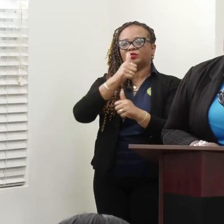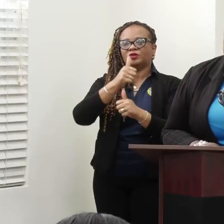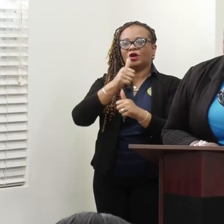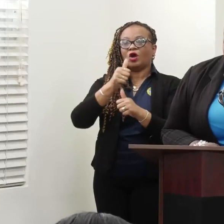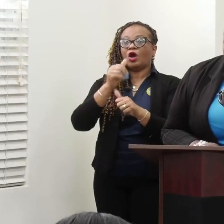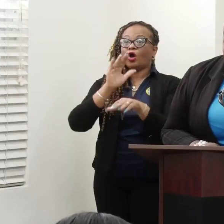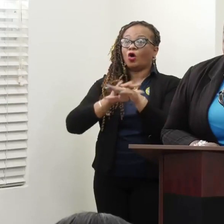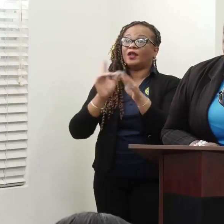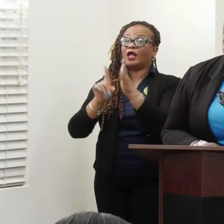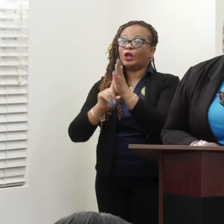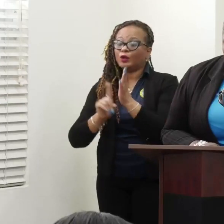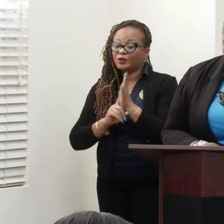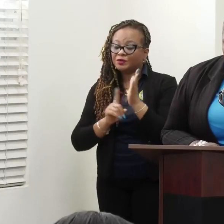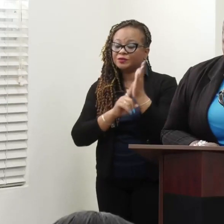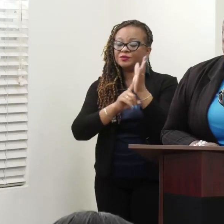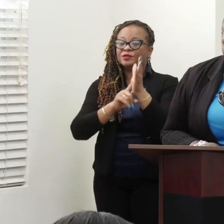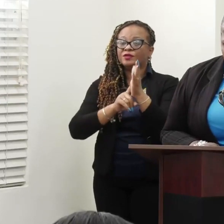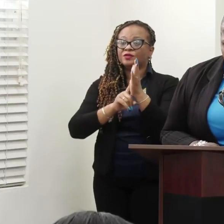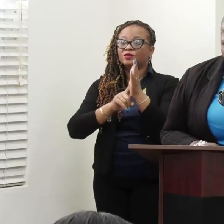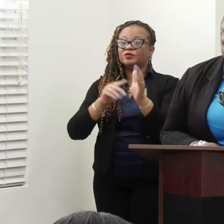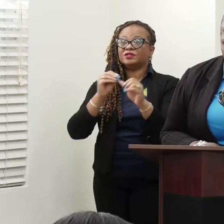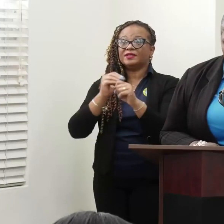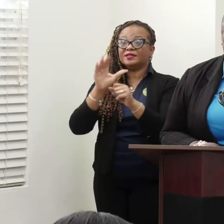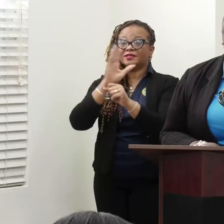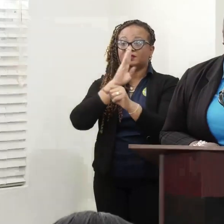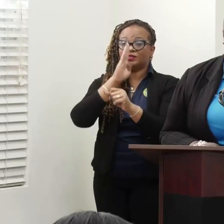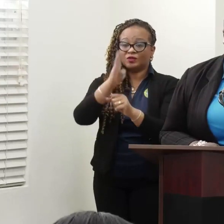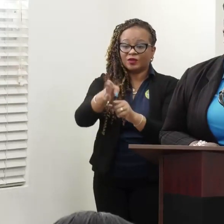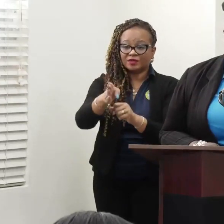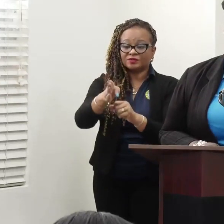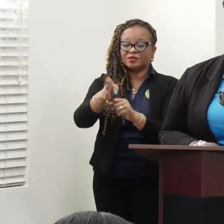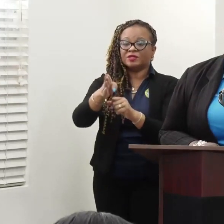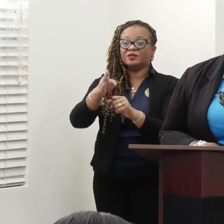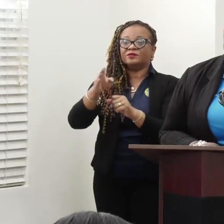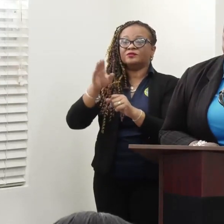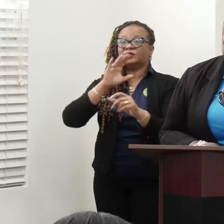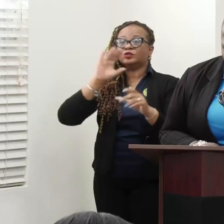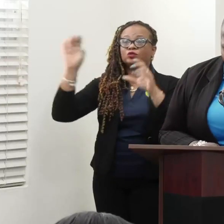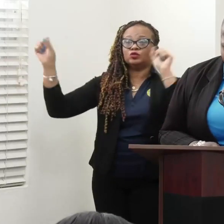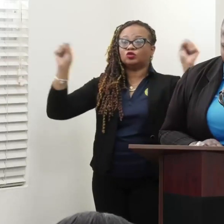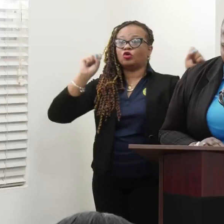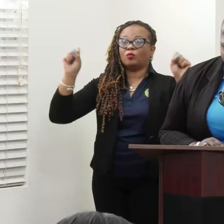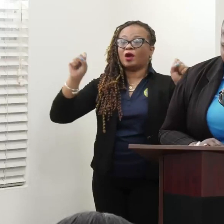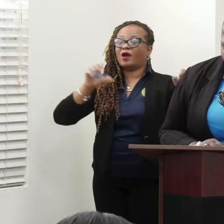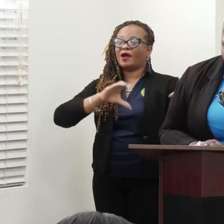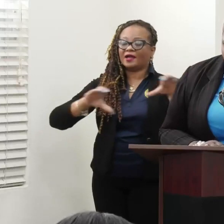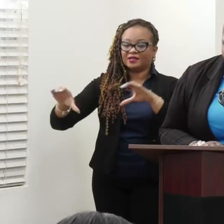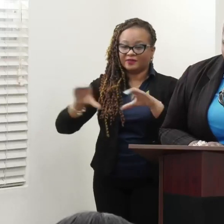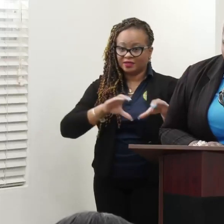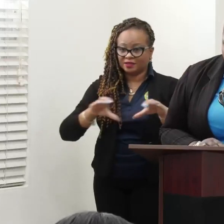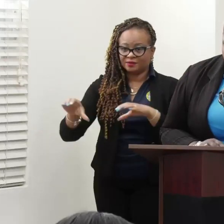on alert and those in the trajectory of the storms are fully activated.